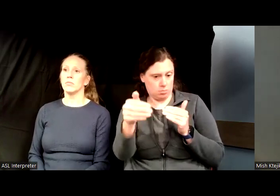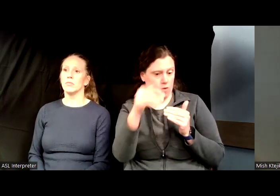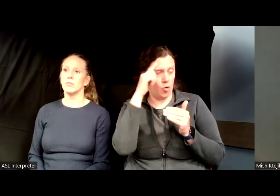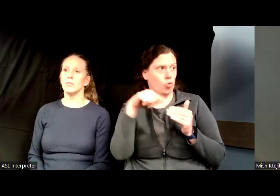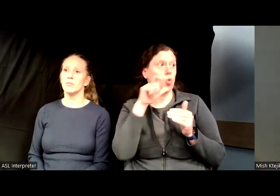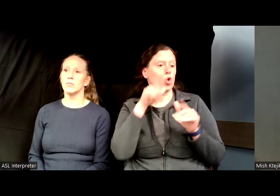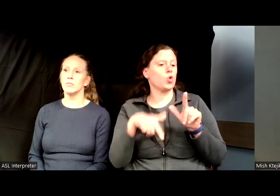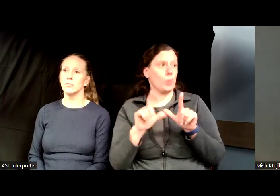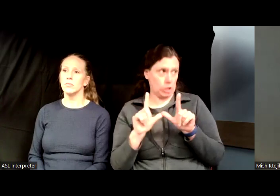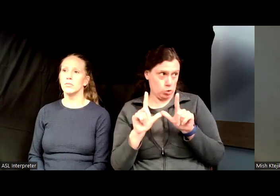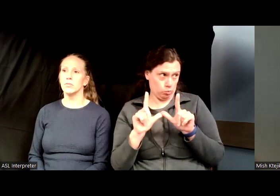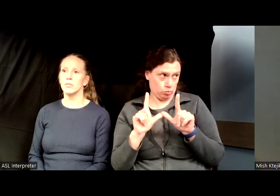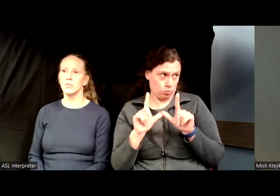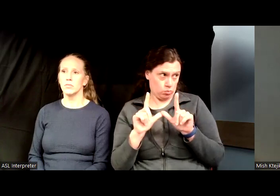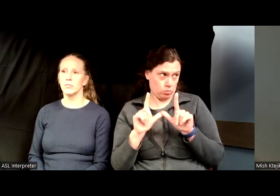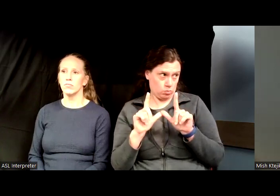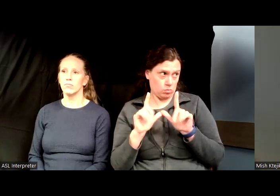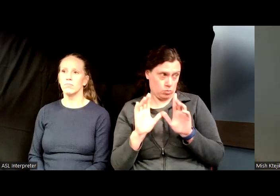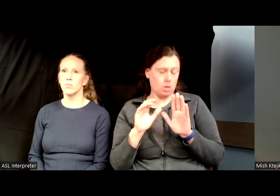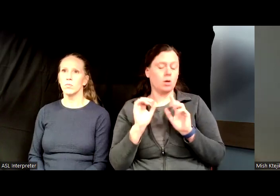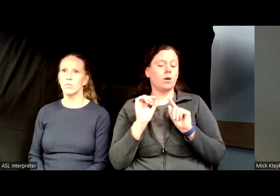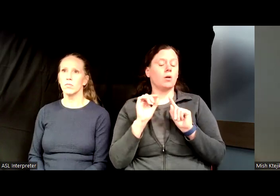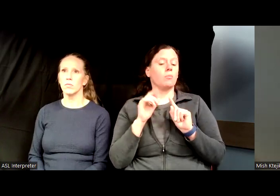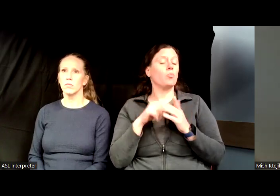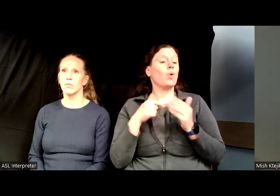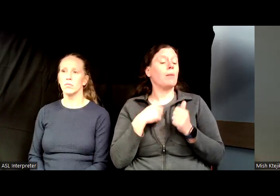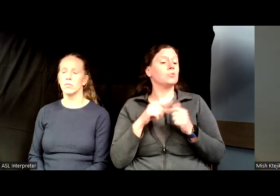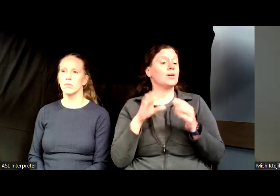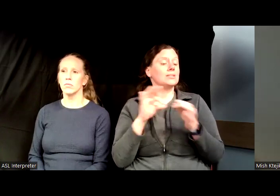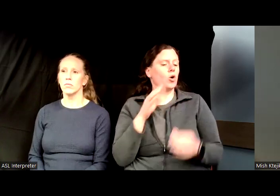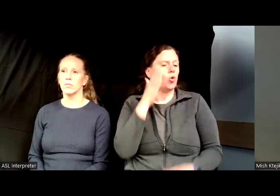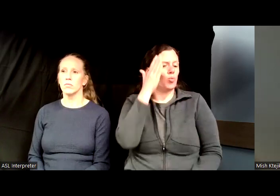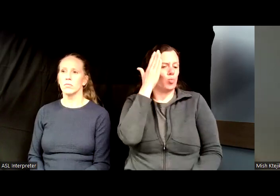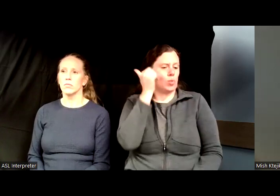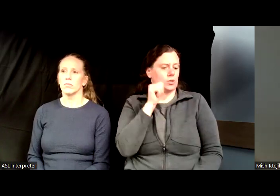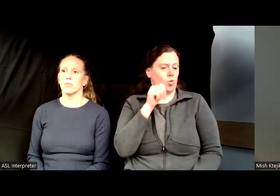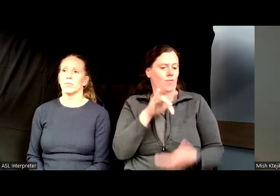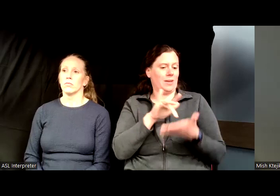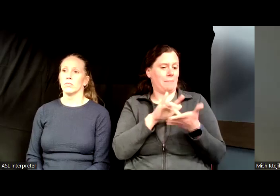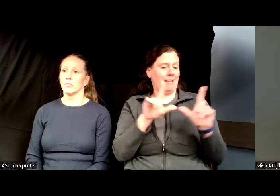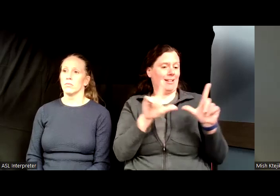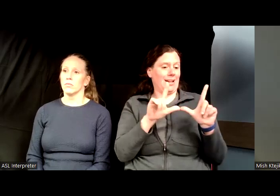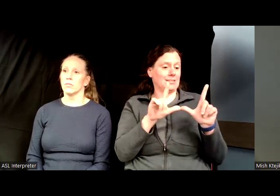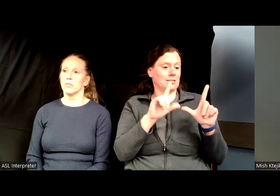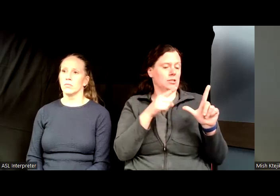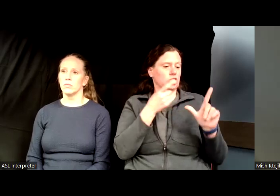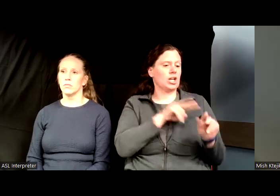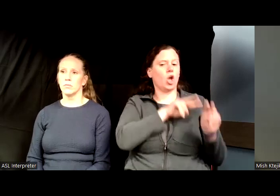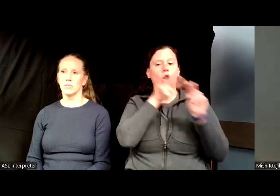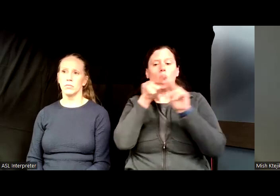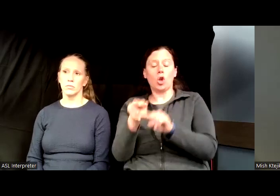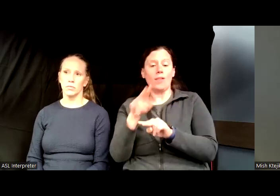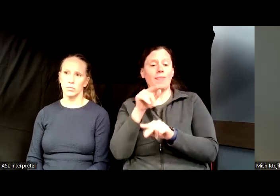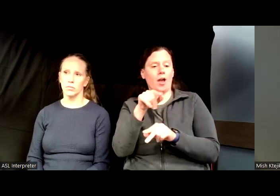So from my understanding, the new requirements is for who needs to renew, but what I'm trying to say is that why doesn't the